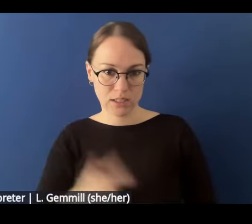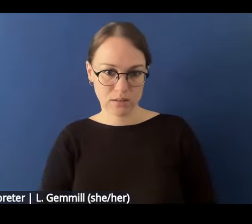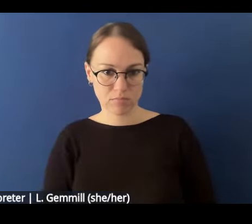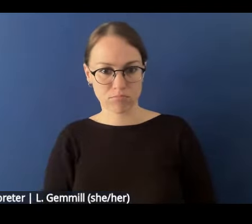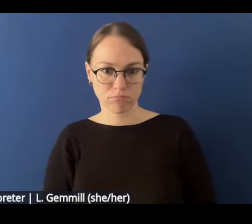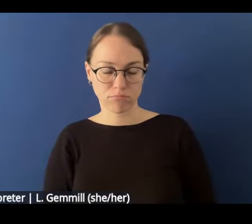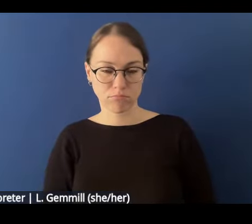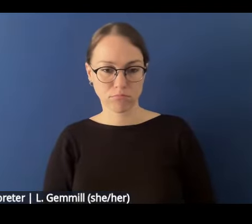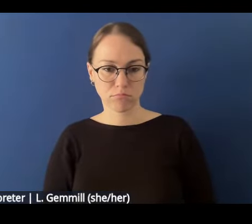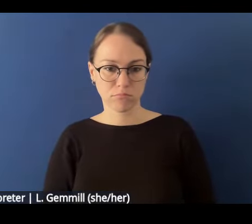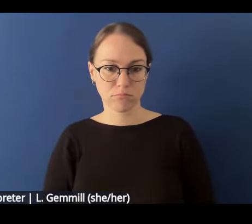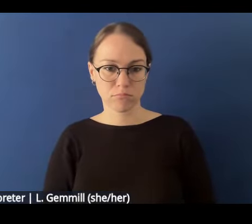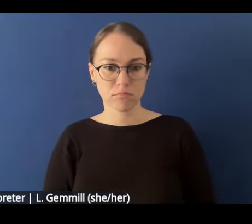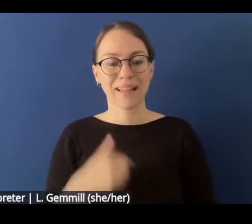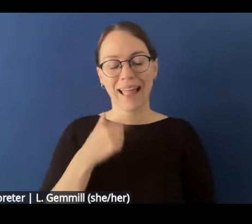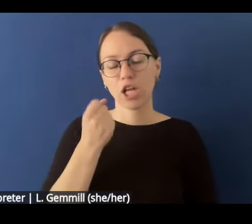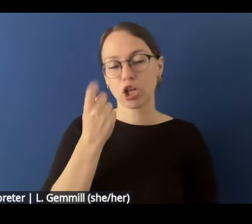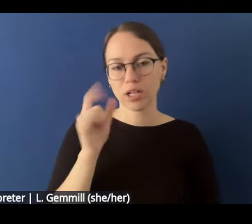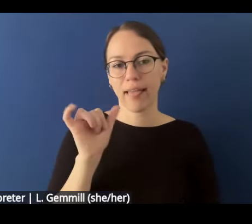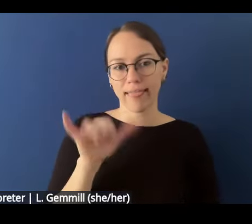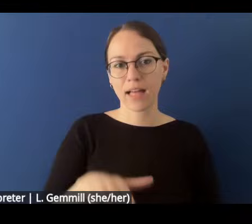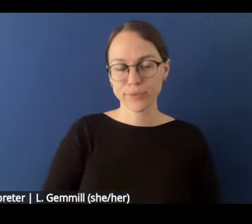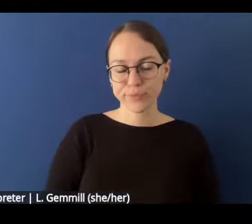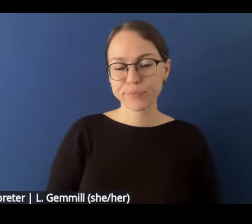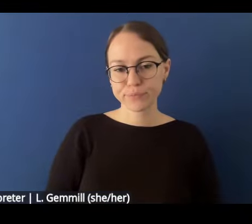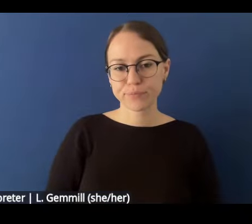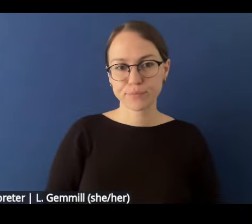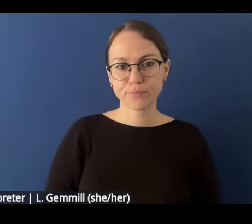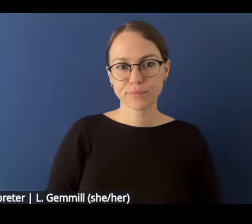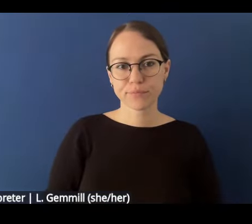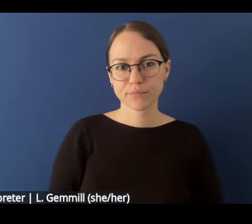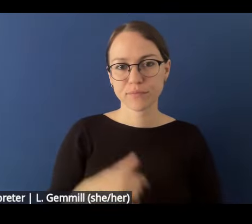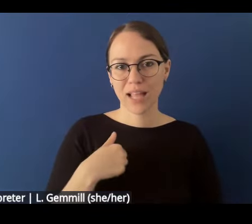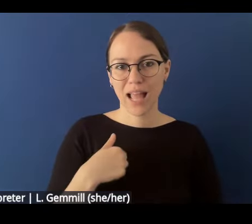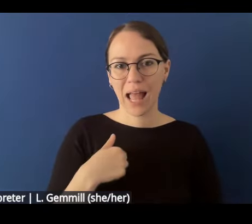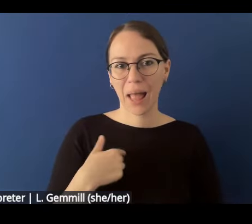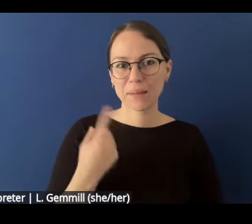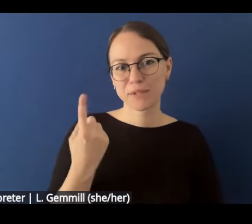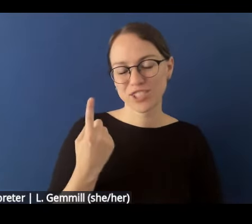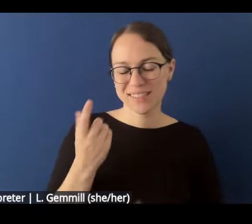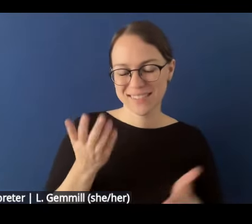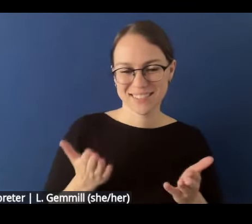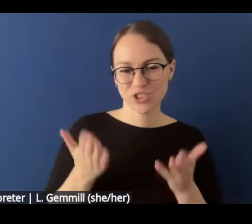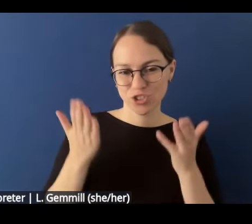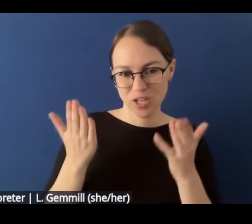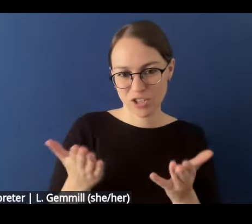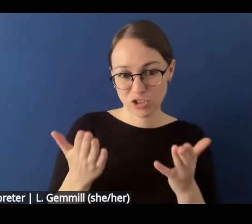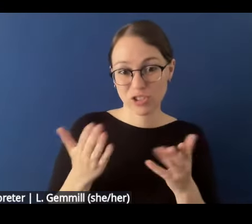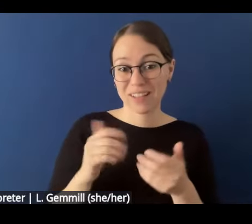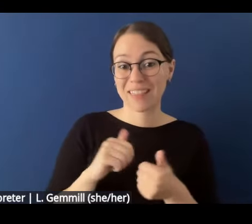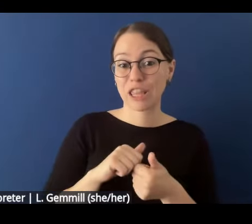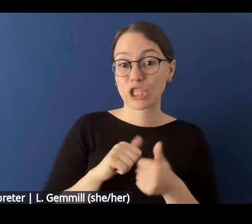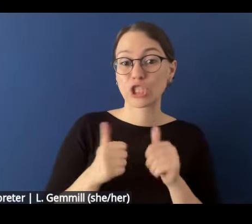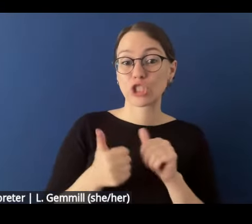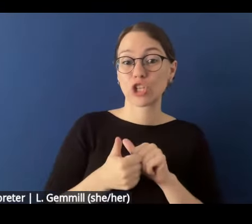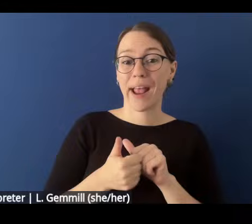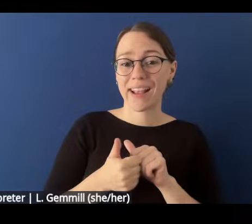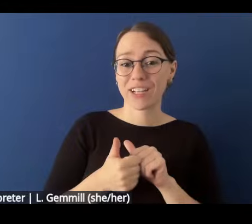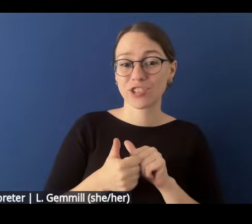Right, I understand that. I'm just suggesting that the change appeared to be material and